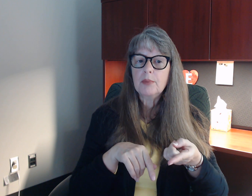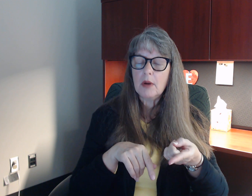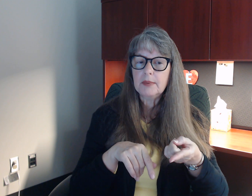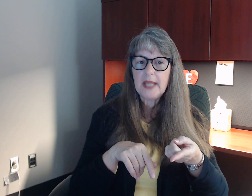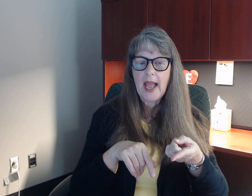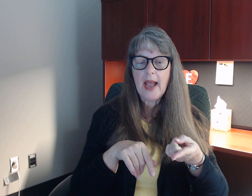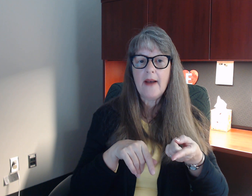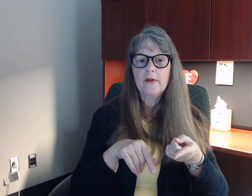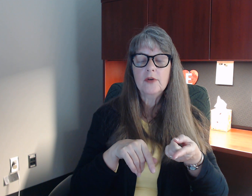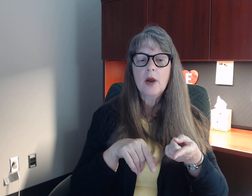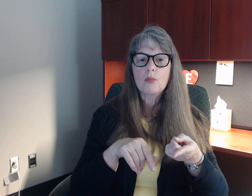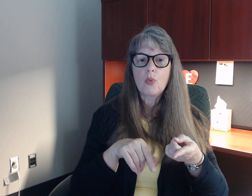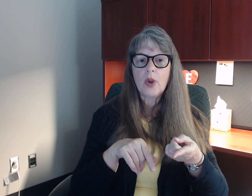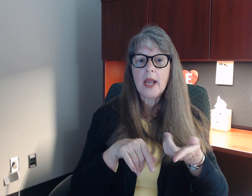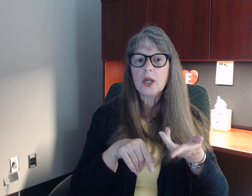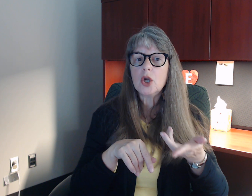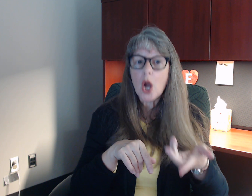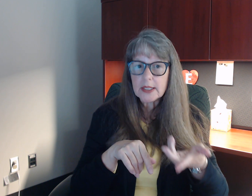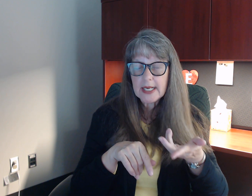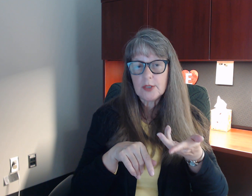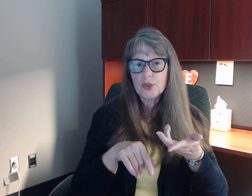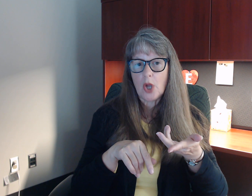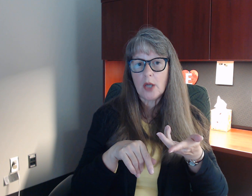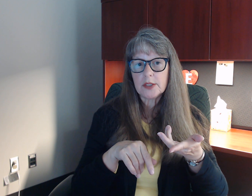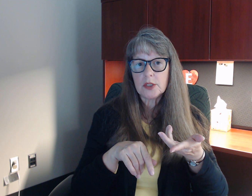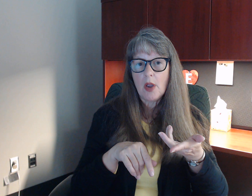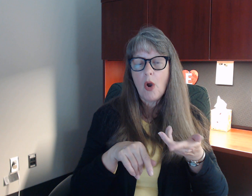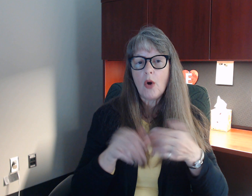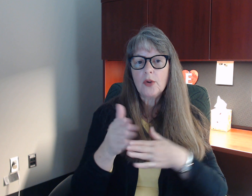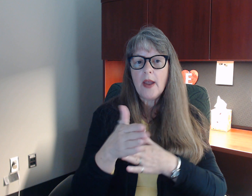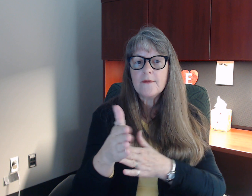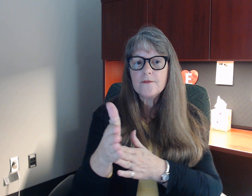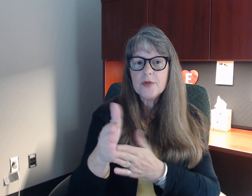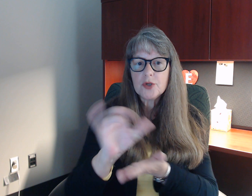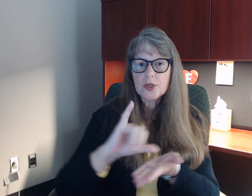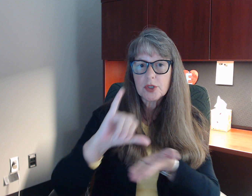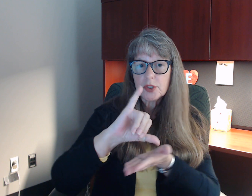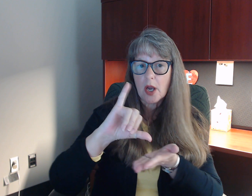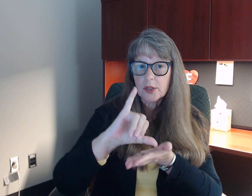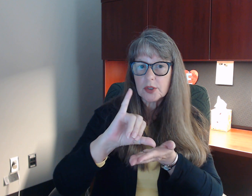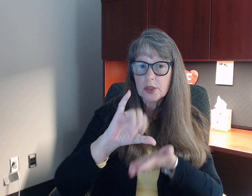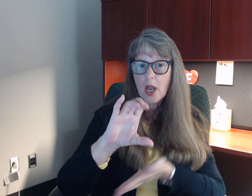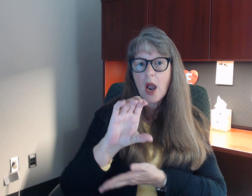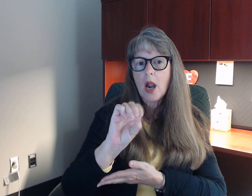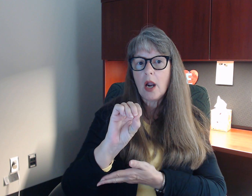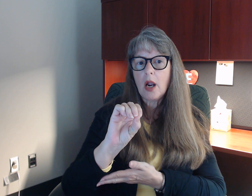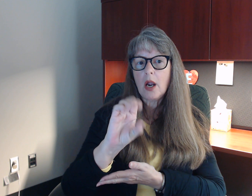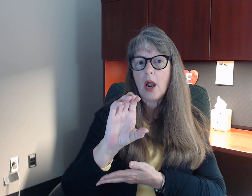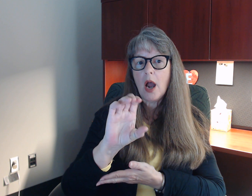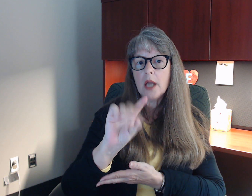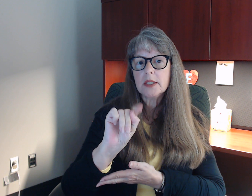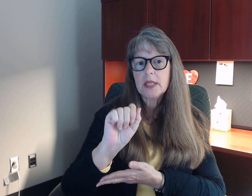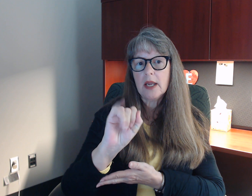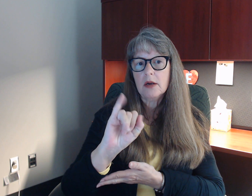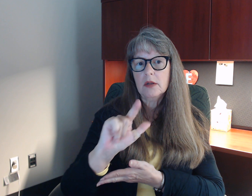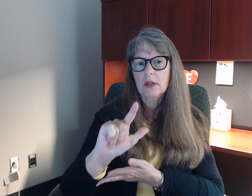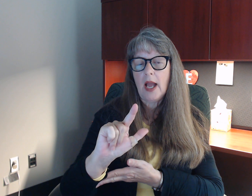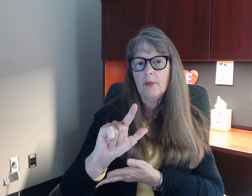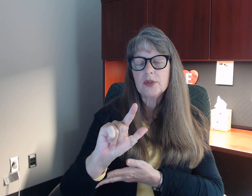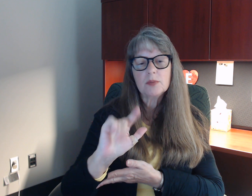probably have more like cocktail sauce, or you have fish sauce. Cocktail. I would